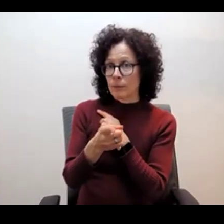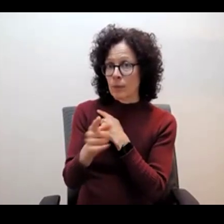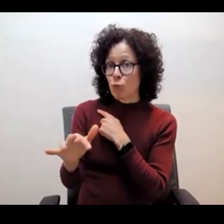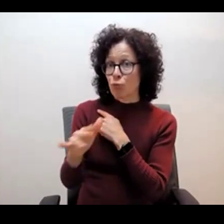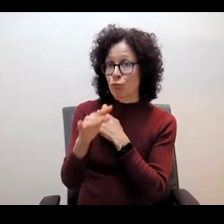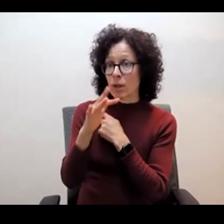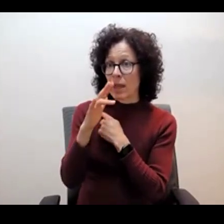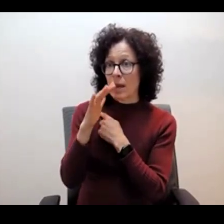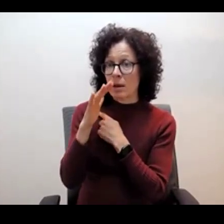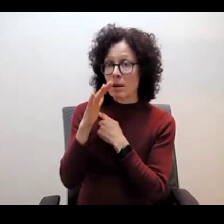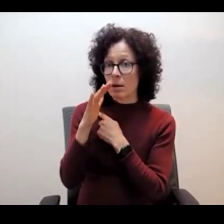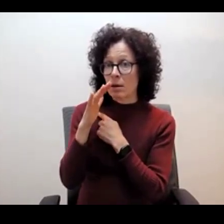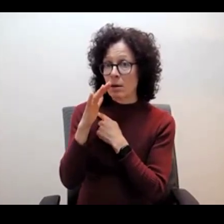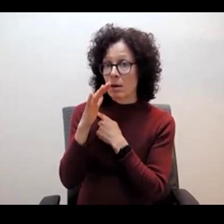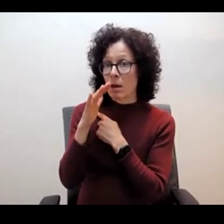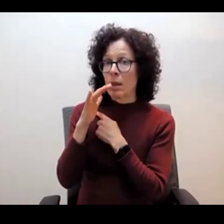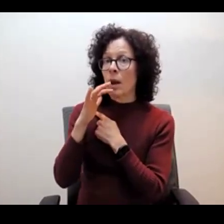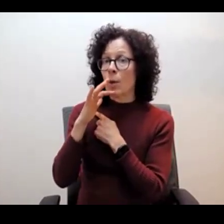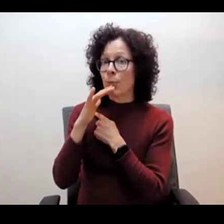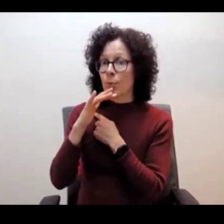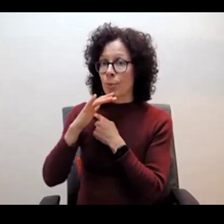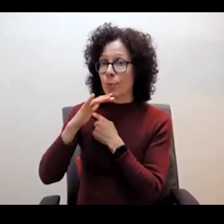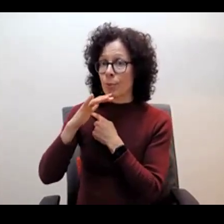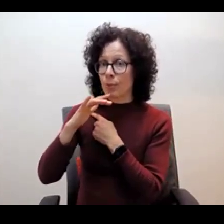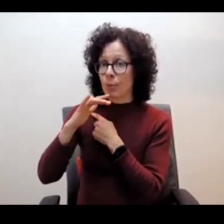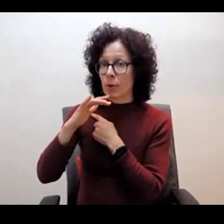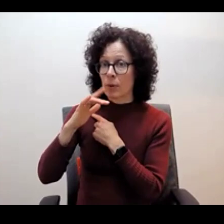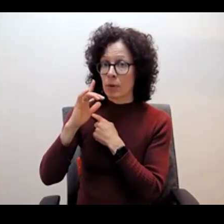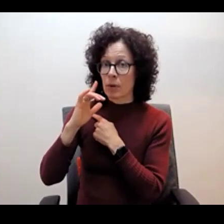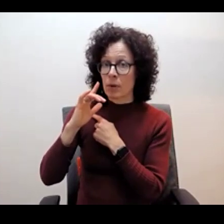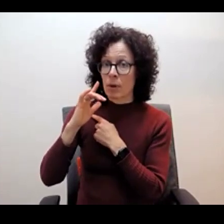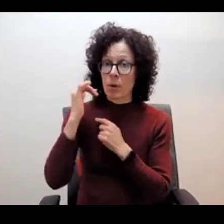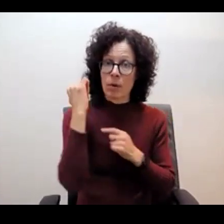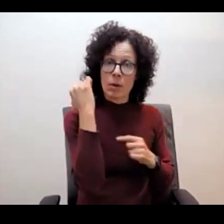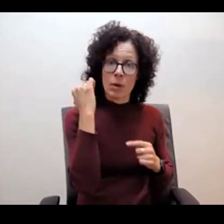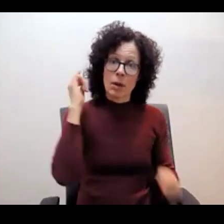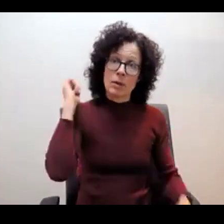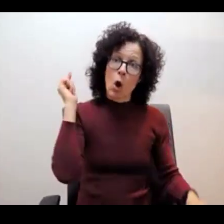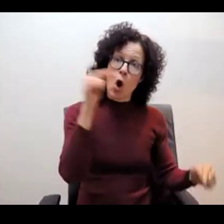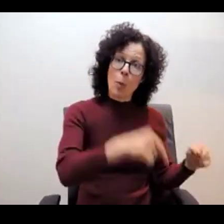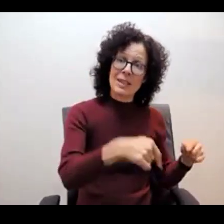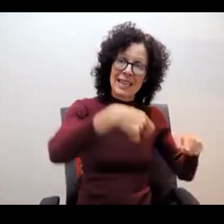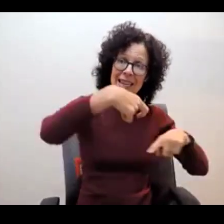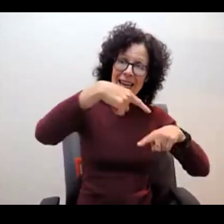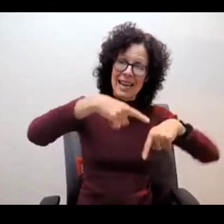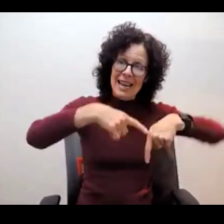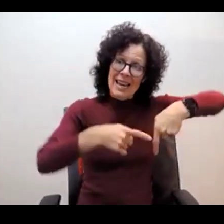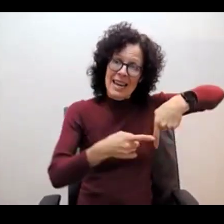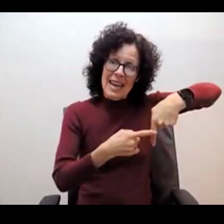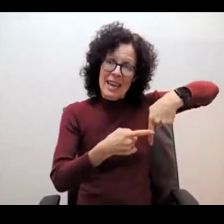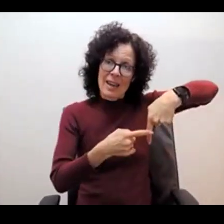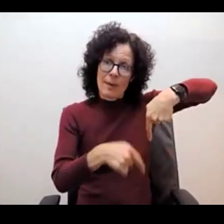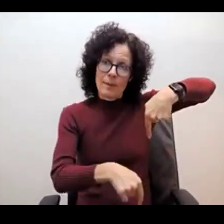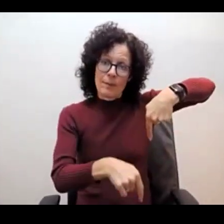in. And as you breathe out, you reach gently to your opposite knee. And whether